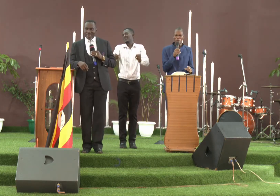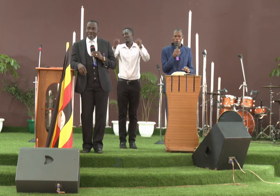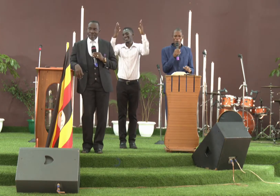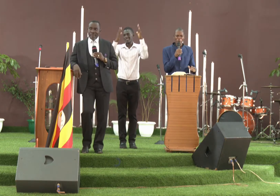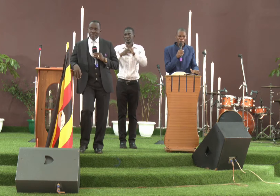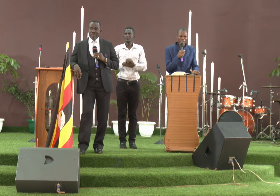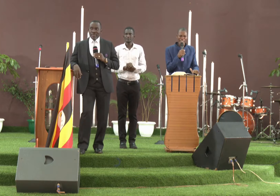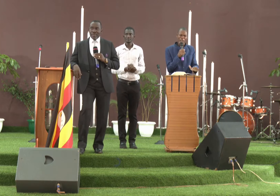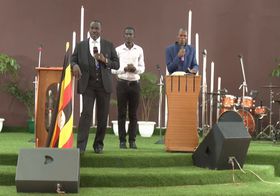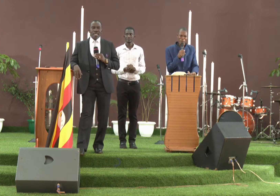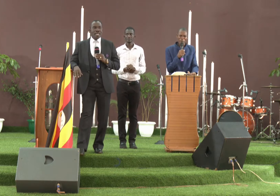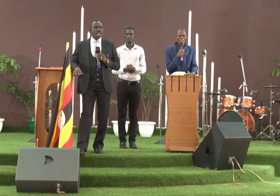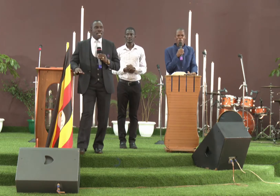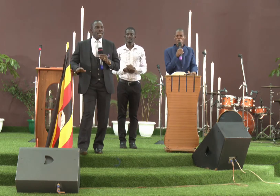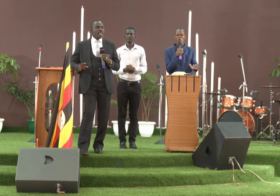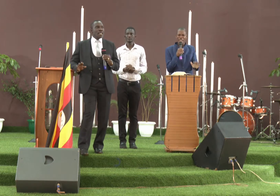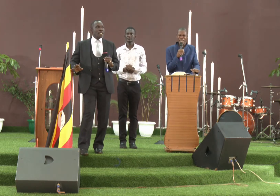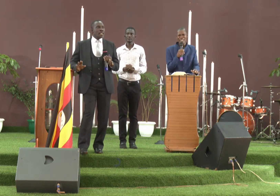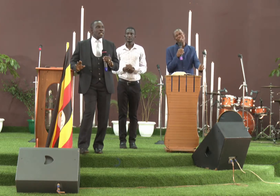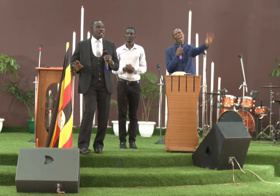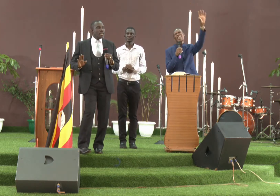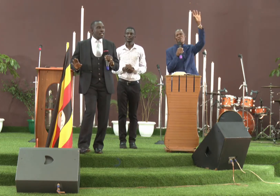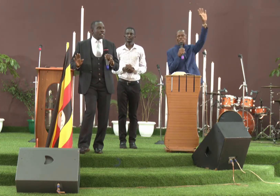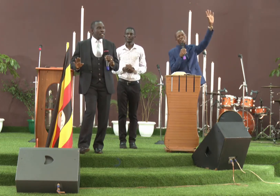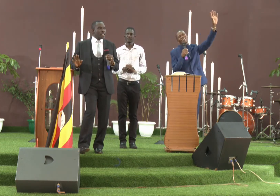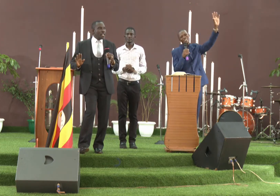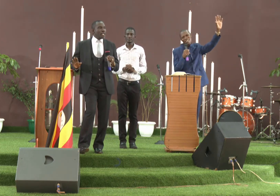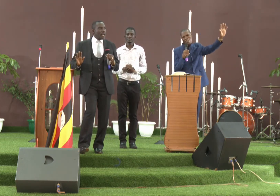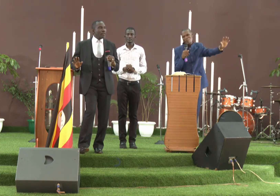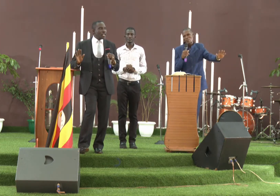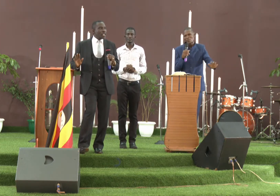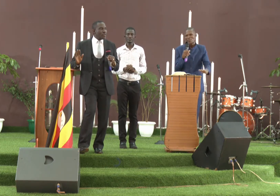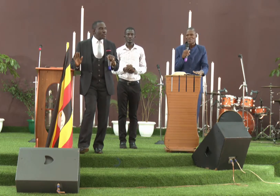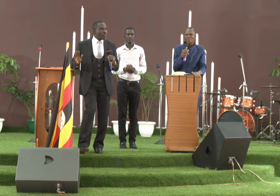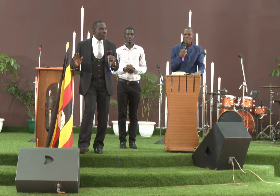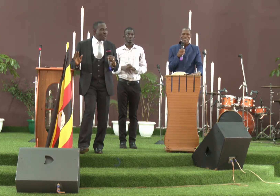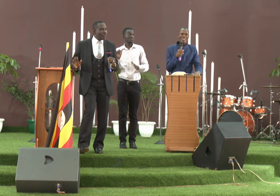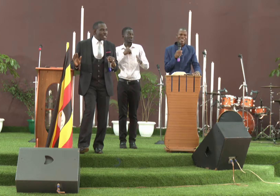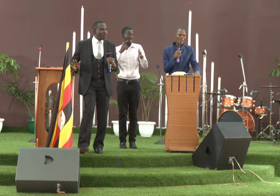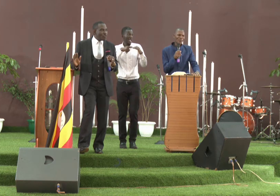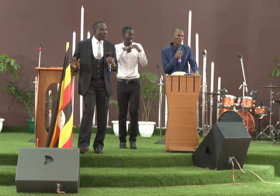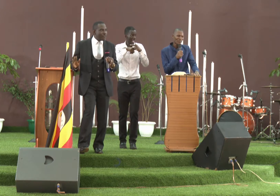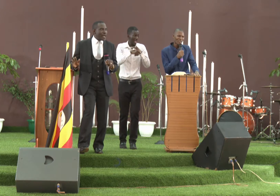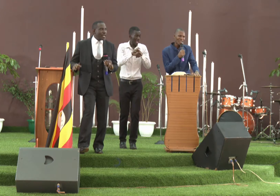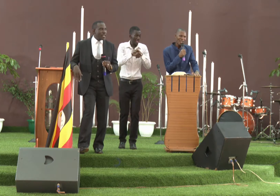people come to me with dreams and they say, I dreamed the pastor when you're dead, and I say, hallelujah. I don't